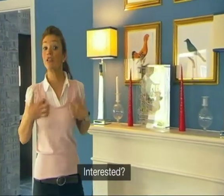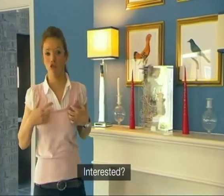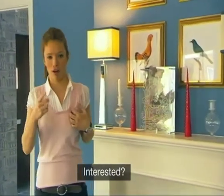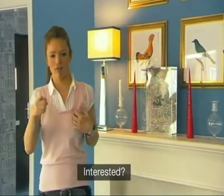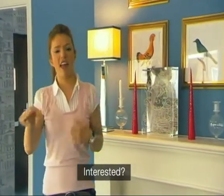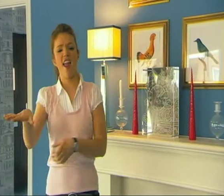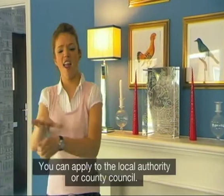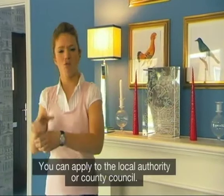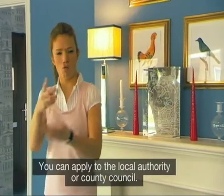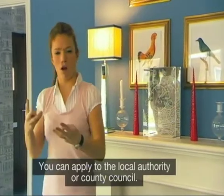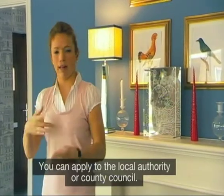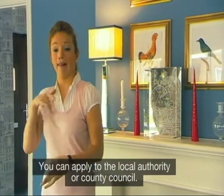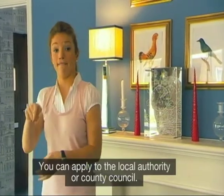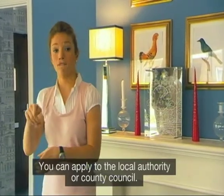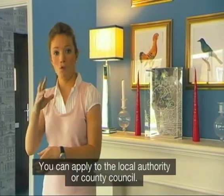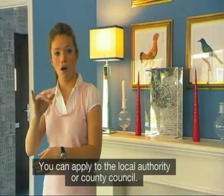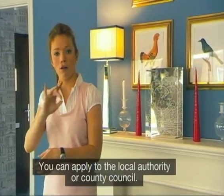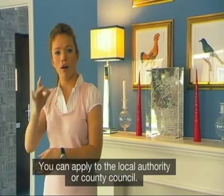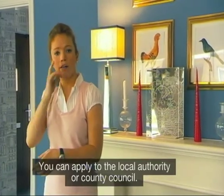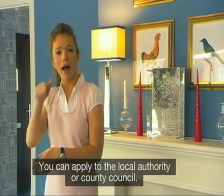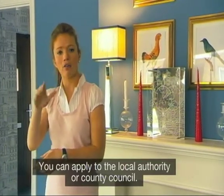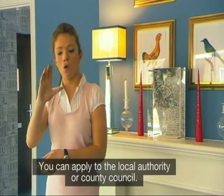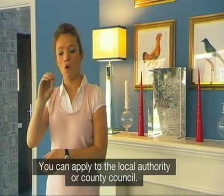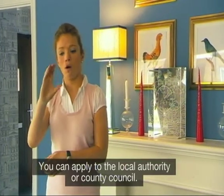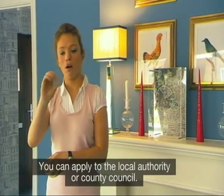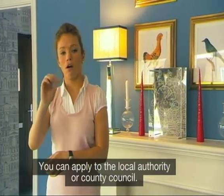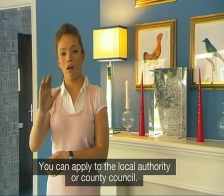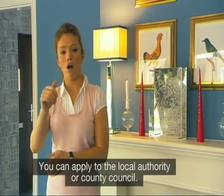Interested? You can apply to the local authority or county council.